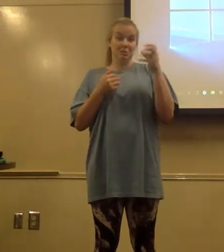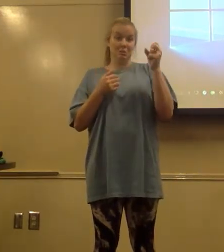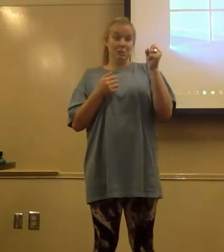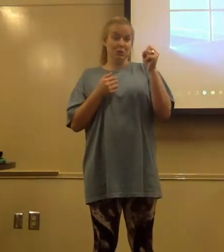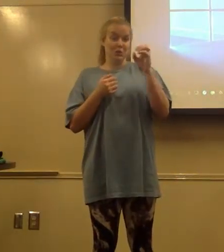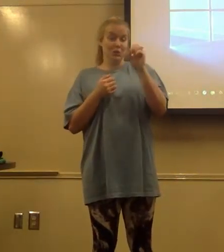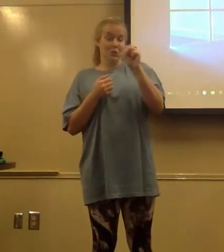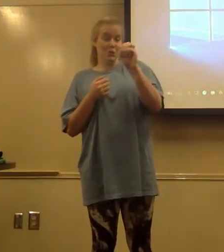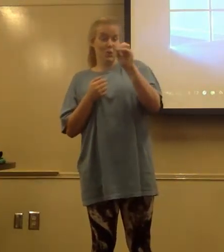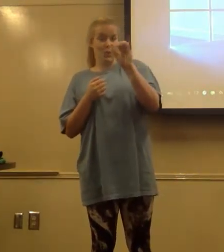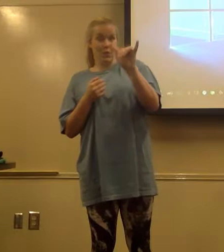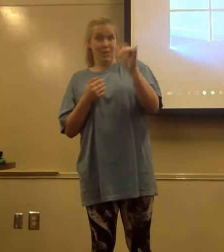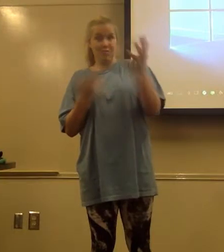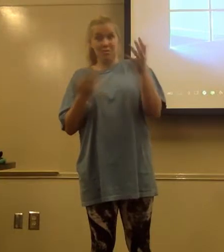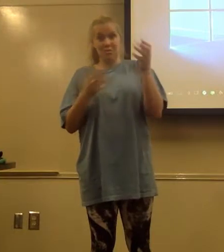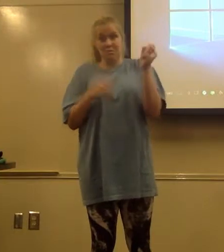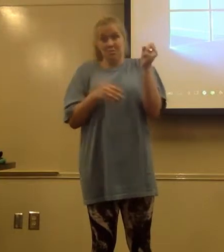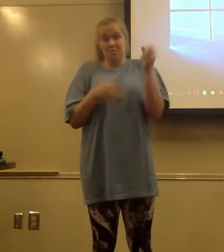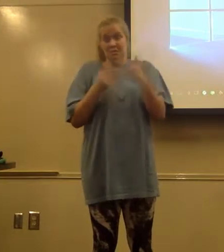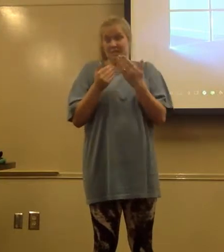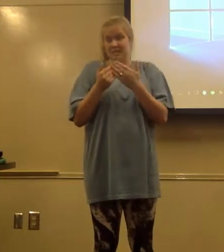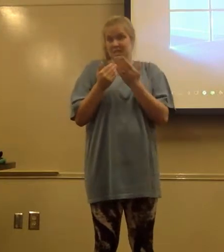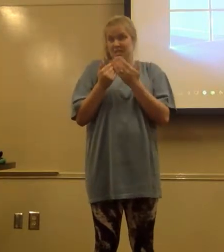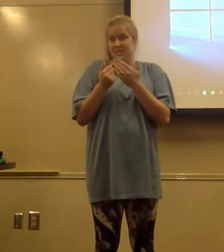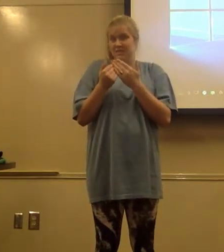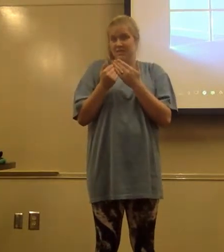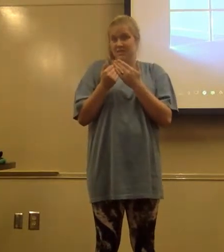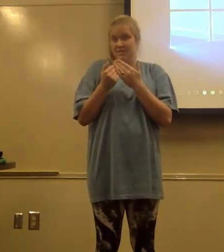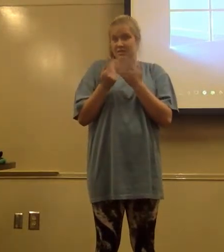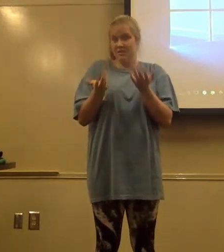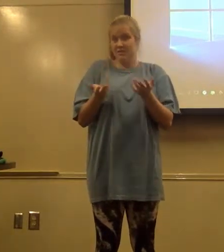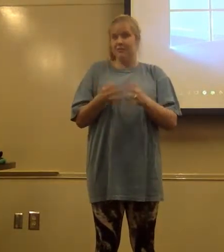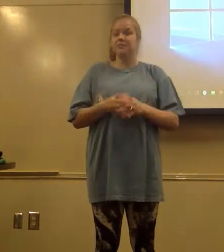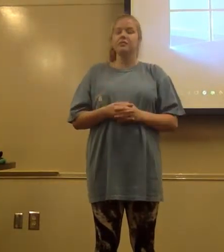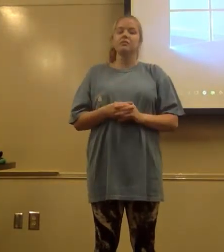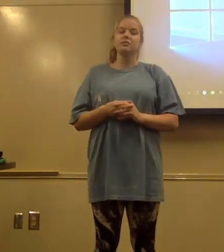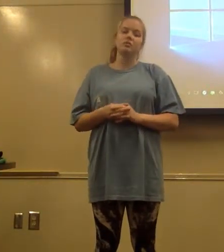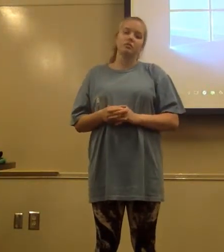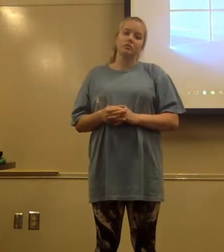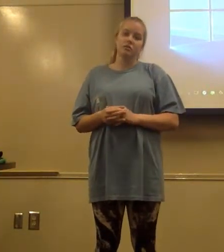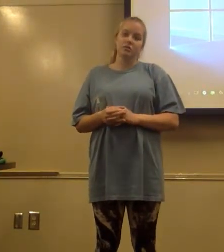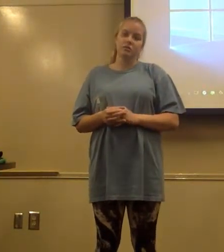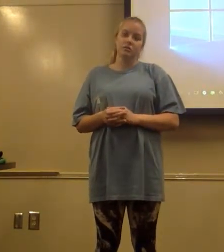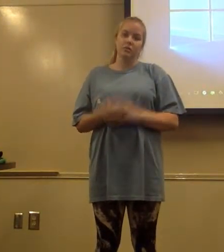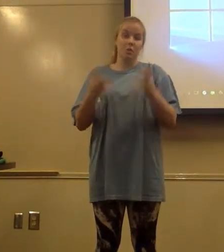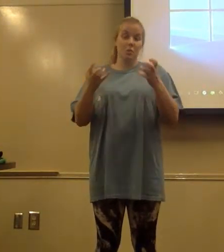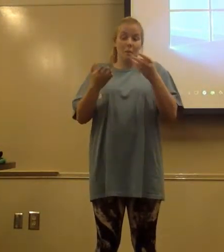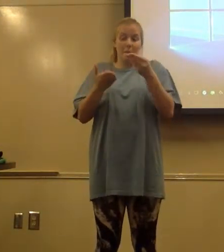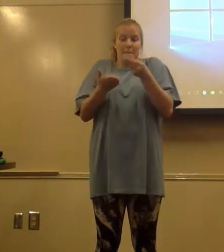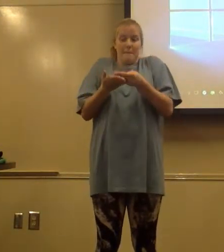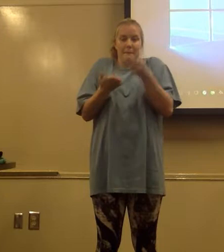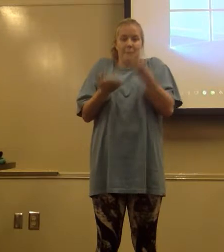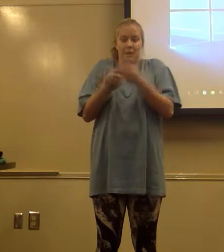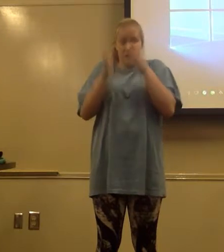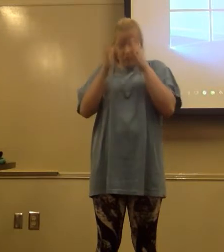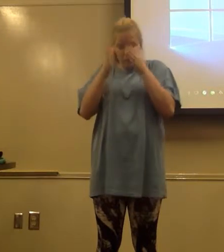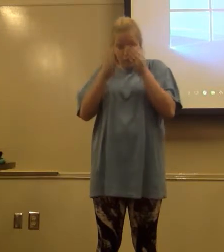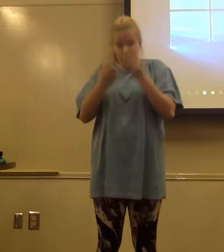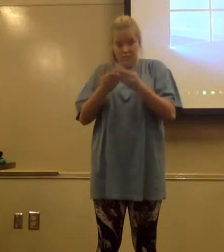manure. You don't have to deal with all that. I mean, it's just inefficient, right? From a purely capitalist standpoint, to make an egg going through the chicken and all